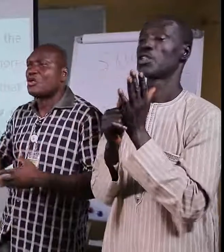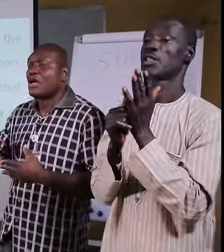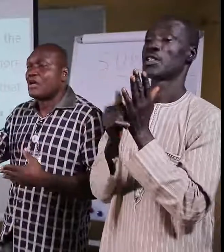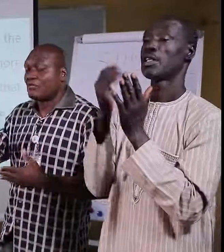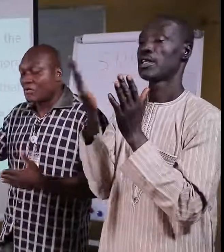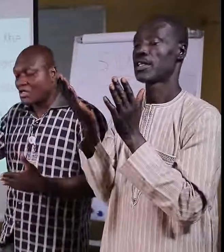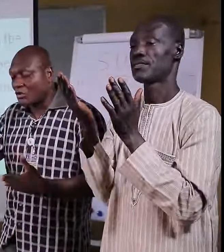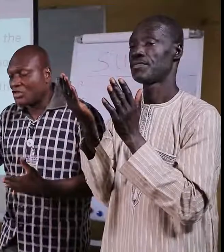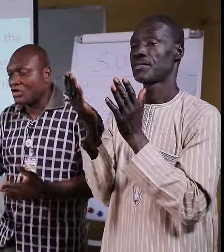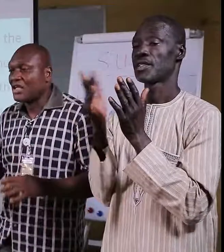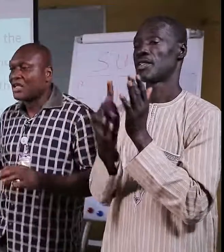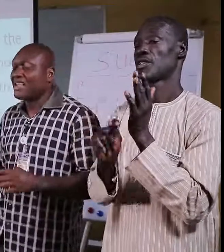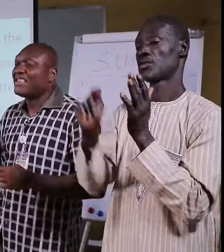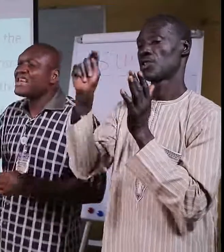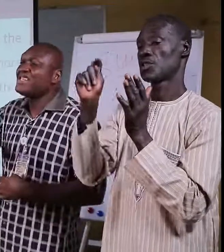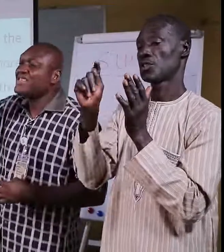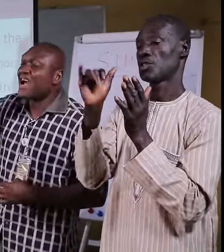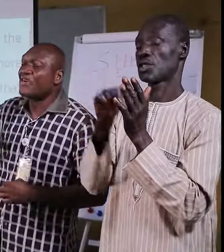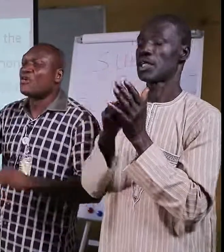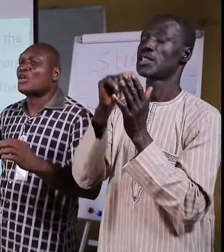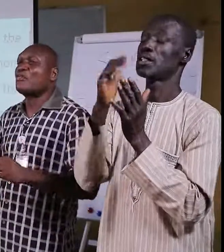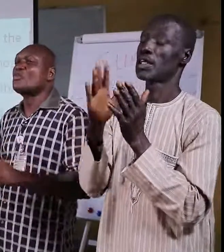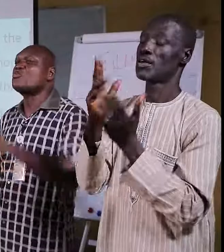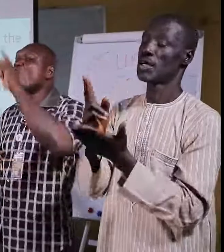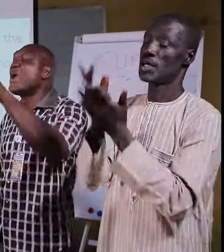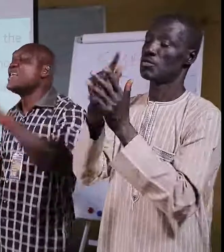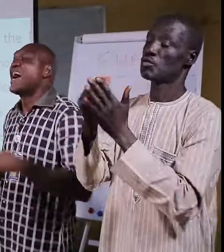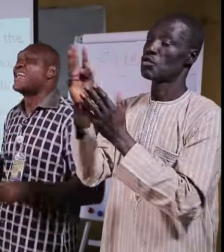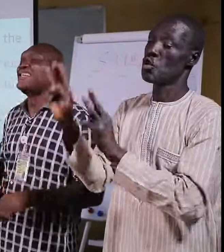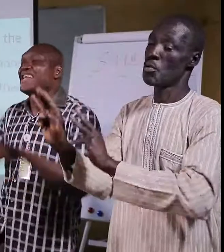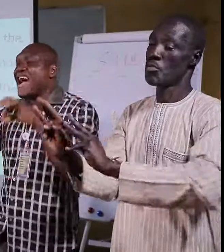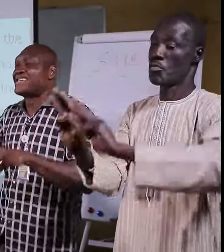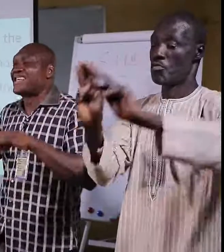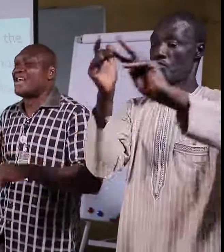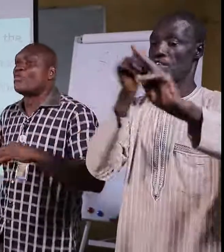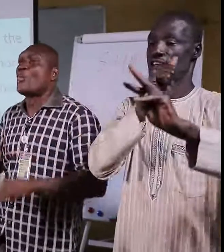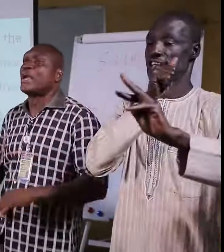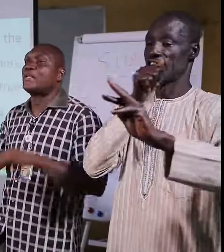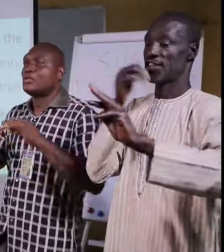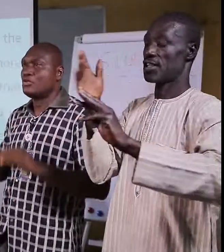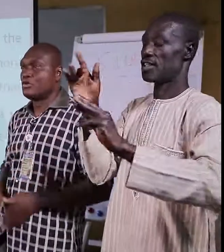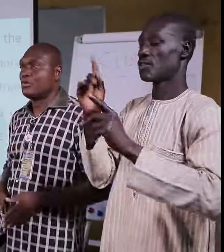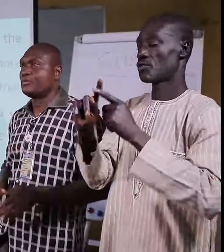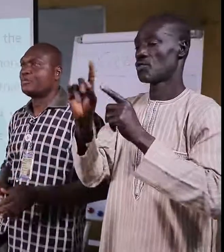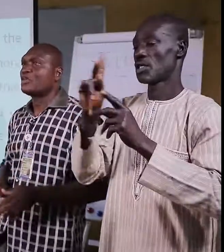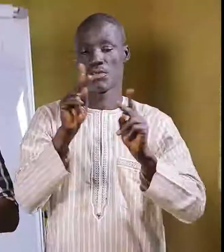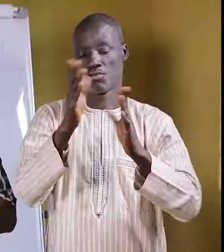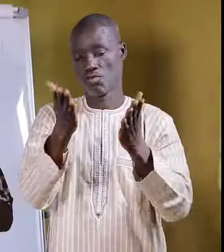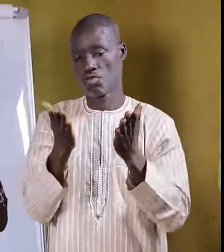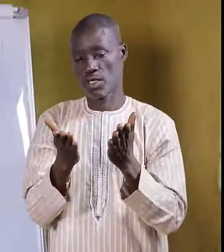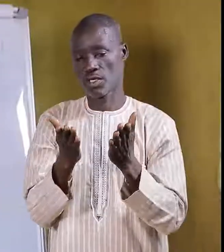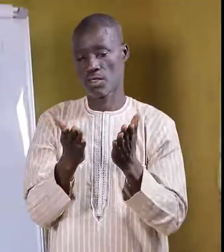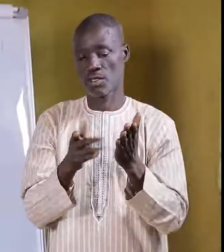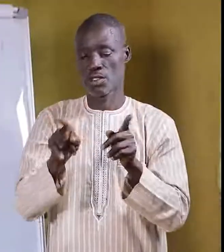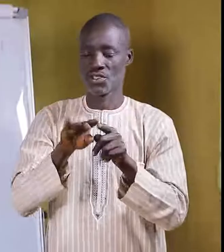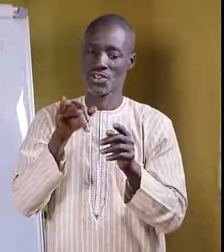agriculture, transportation, that takes this agricultural produce to where they are needed as at when due. So